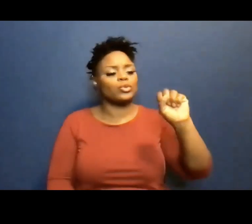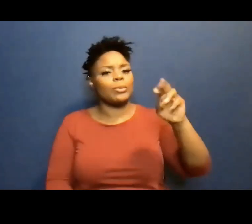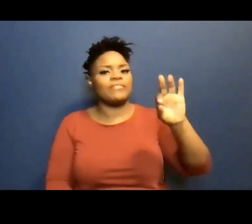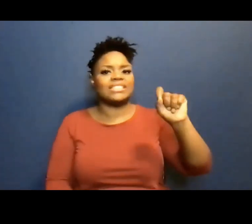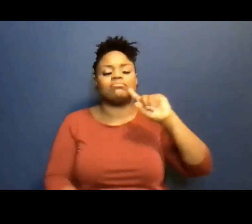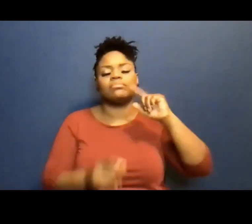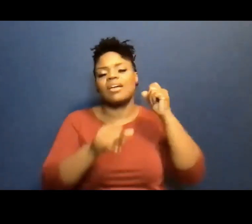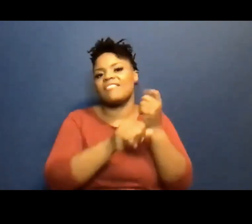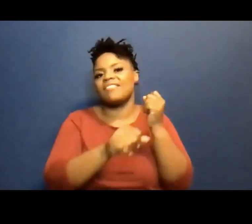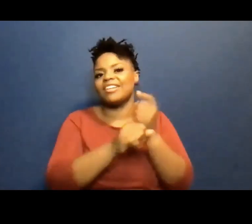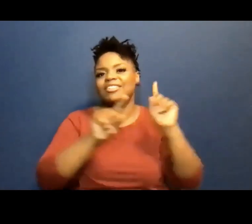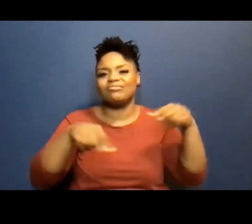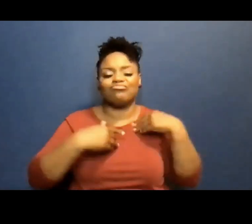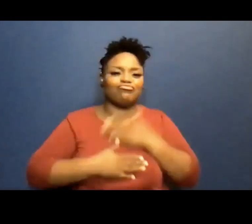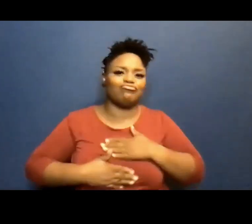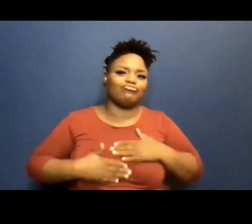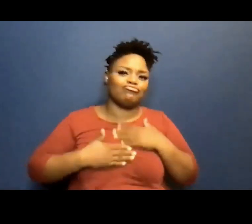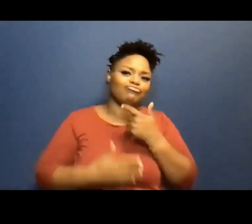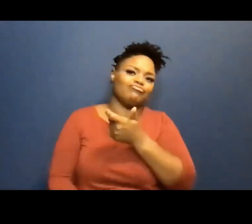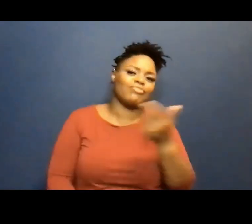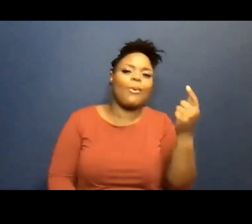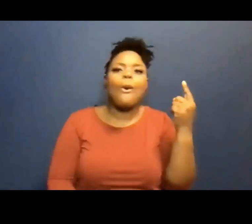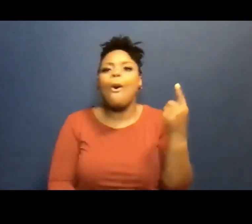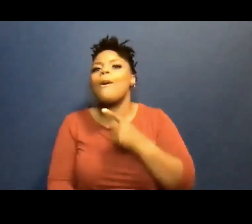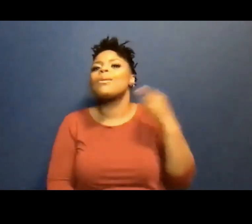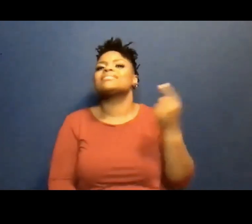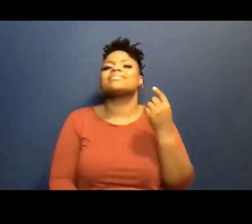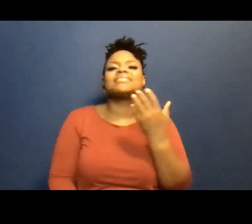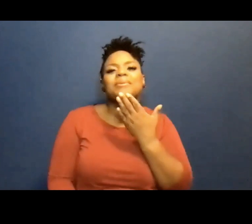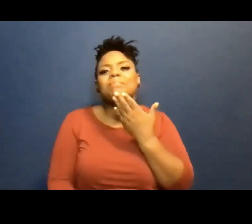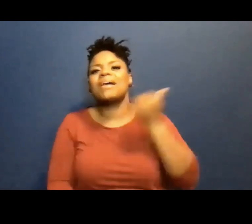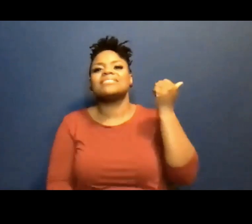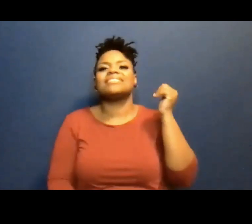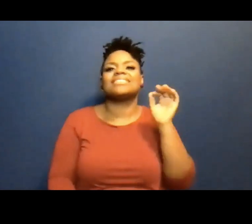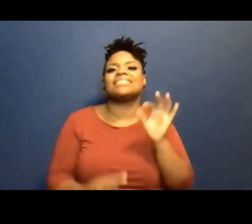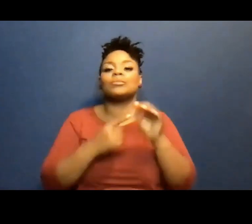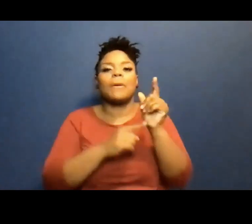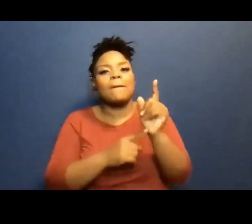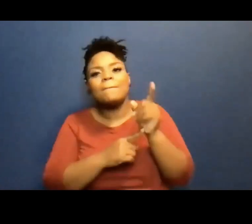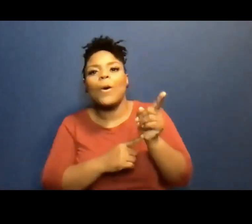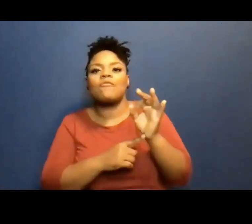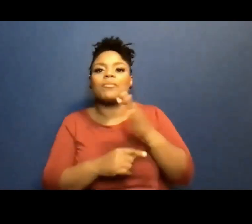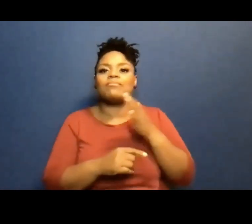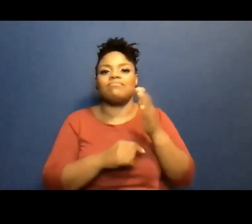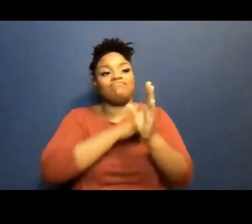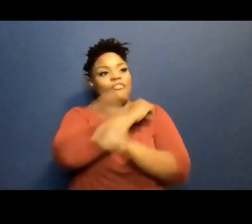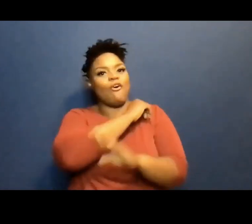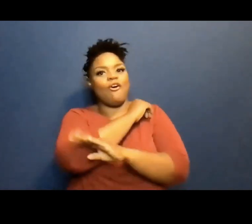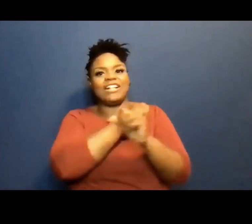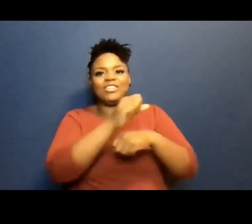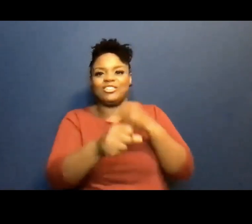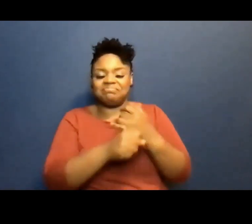the highlight of my fall. I've attended many festivals And it's always